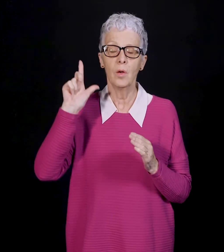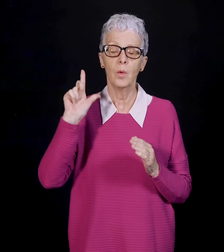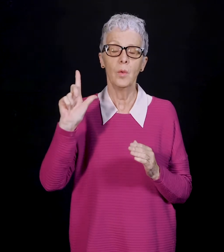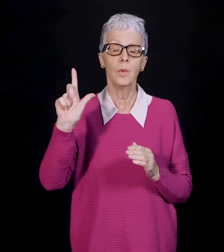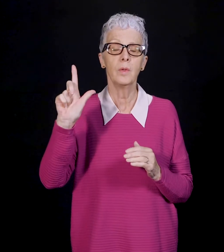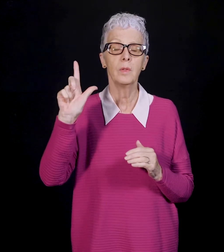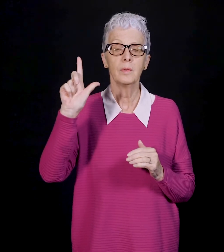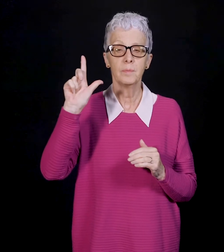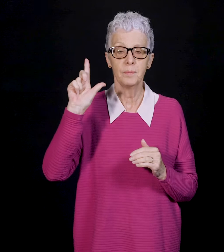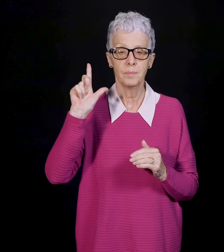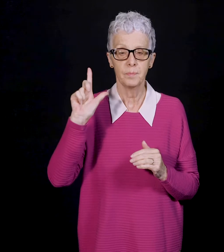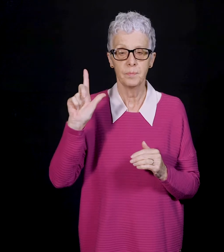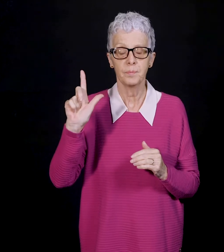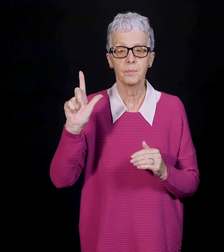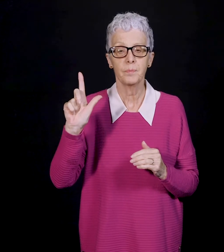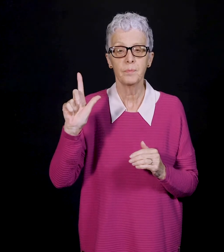presence, Lord.